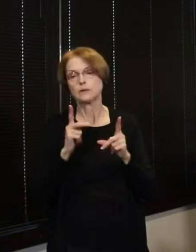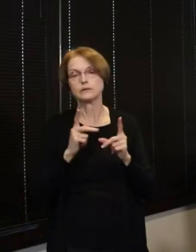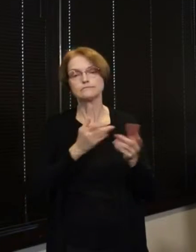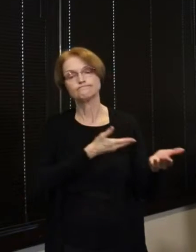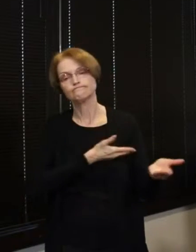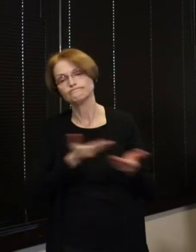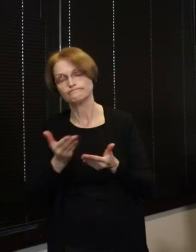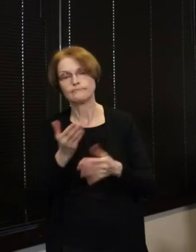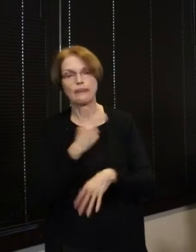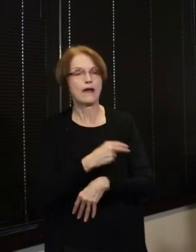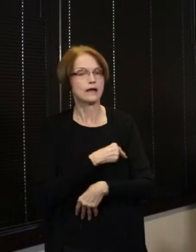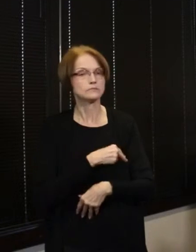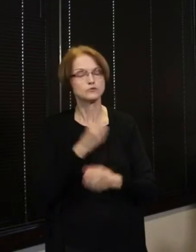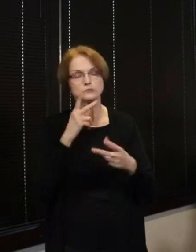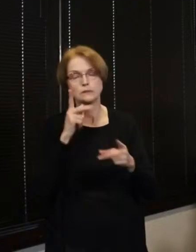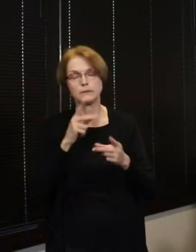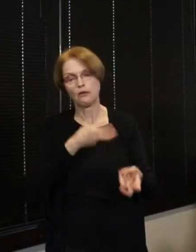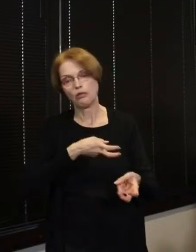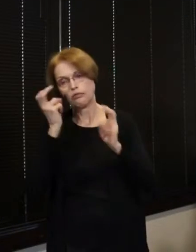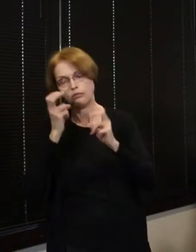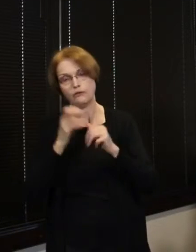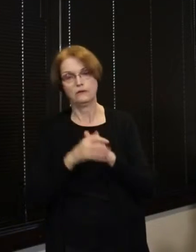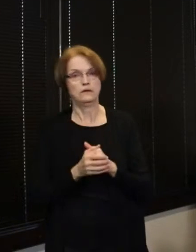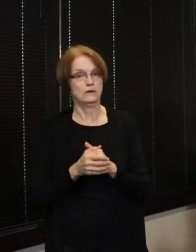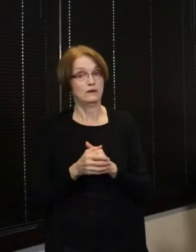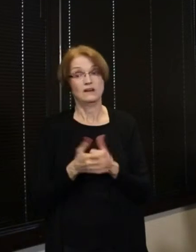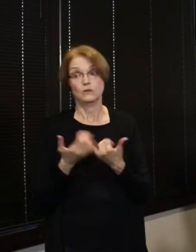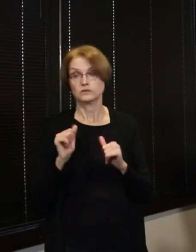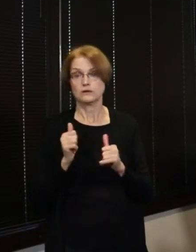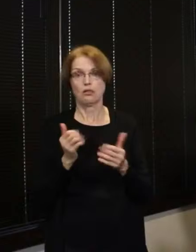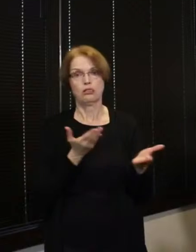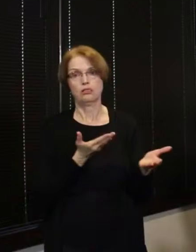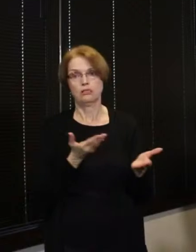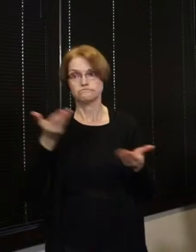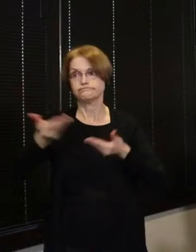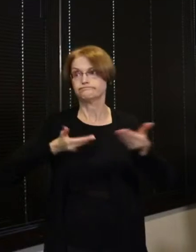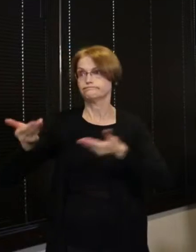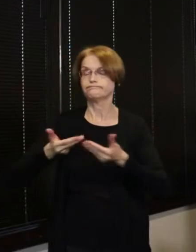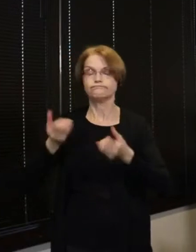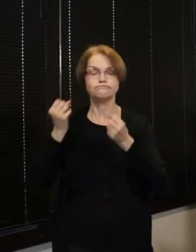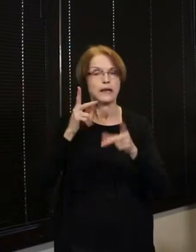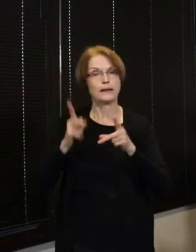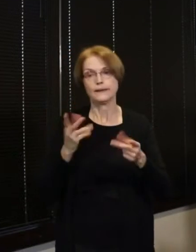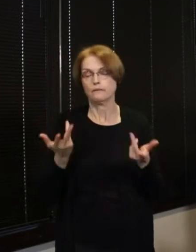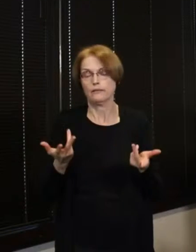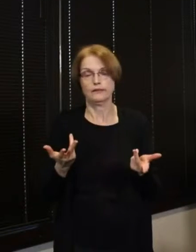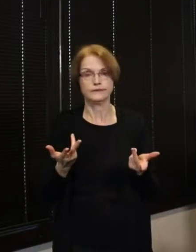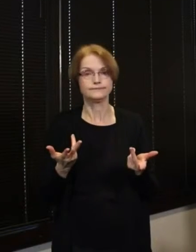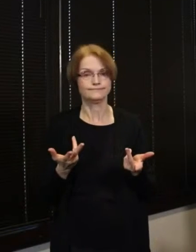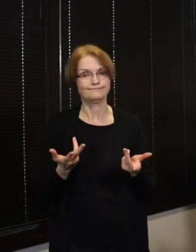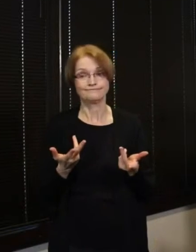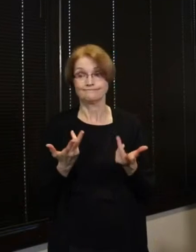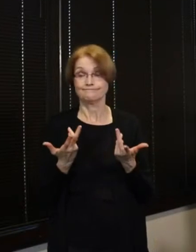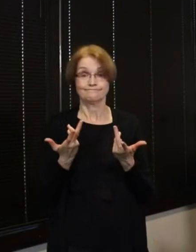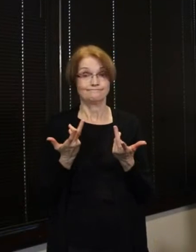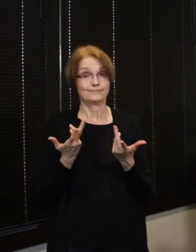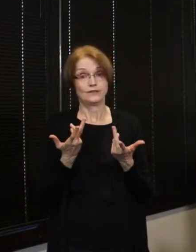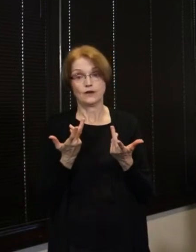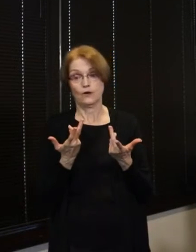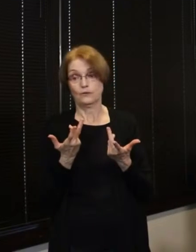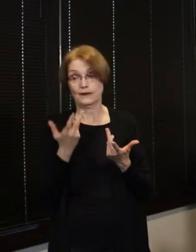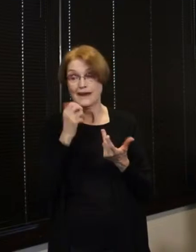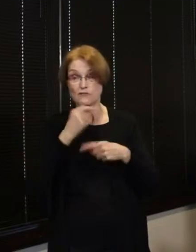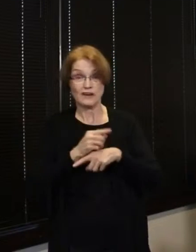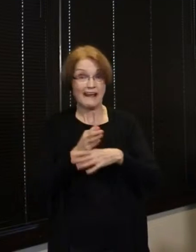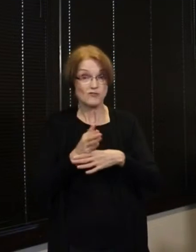hospitals that are sick, and we're still admitting way too many people to the hospitals. We're still at that 100 person per